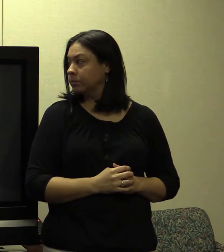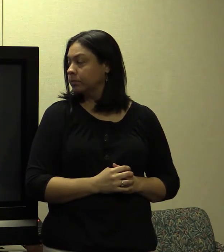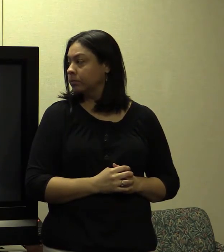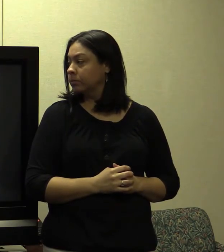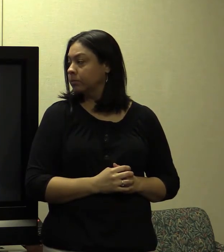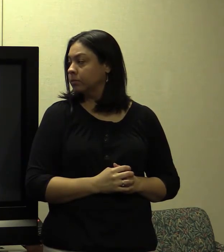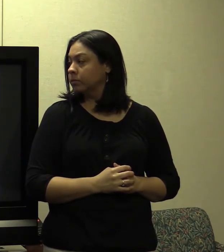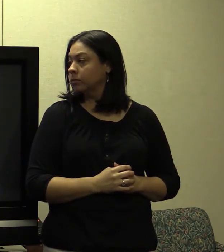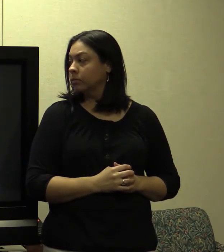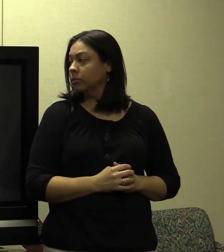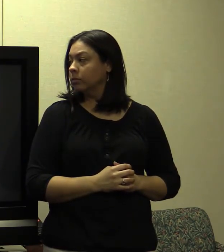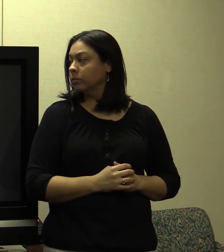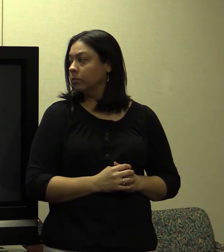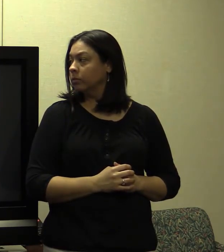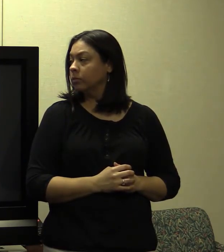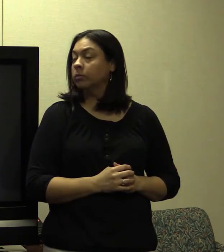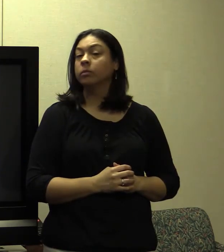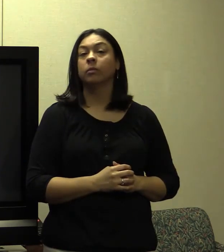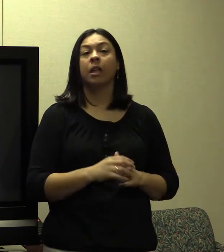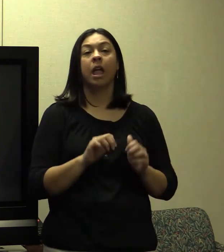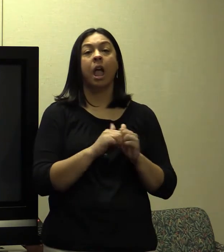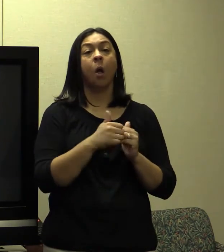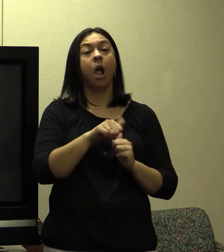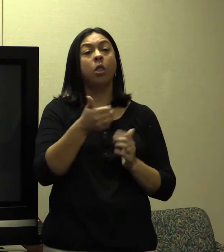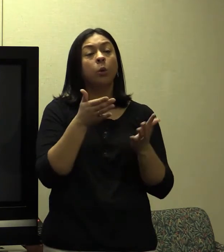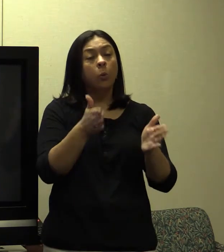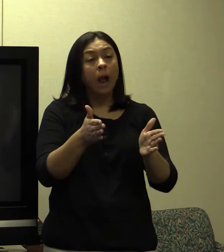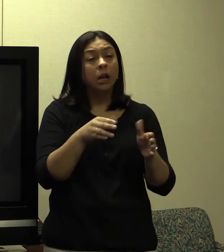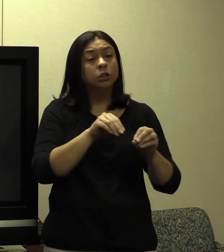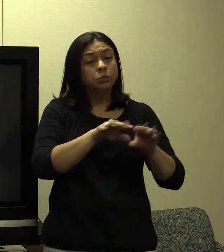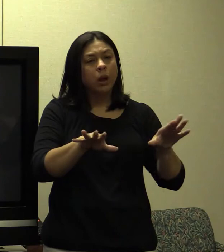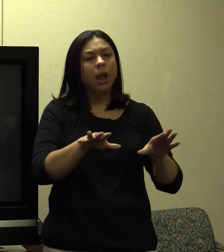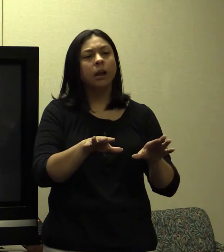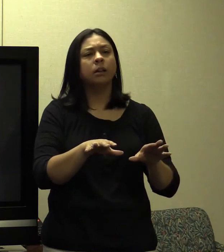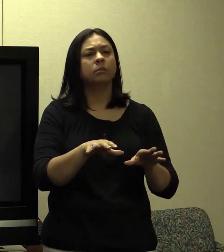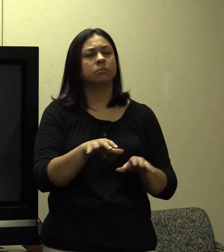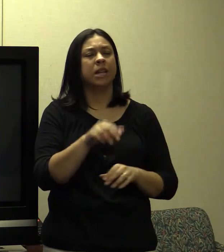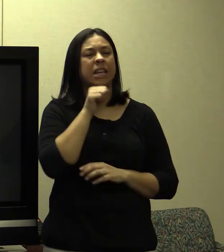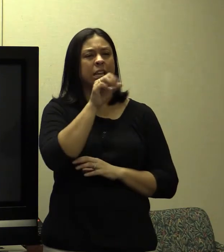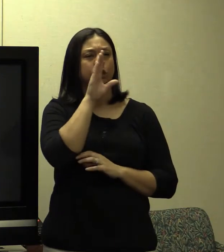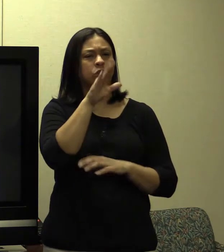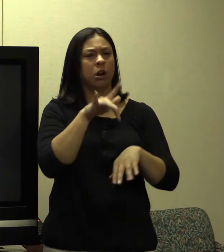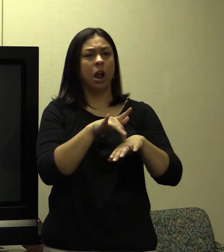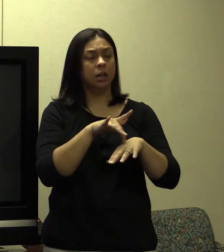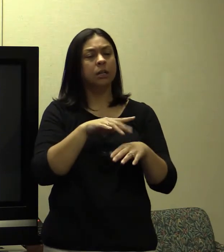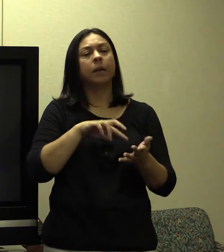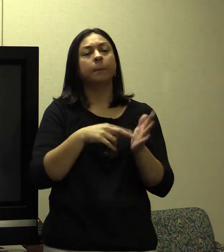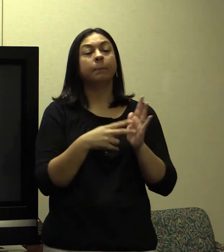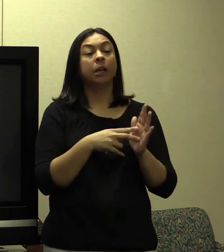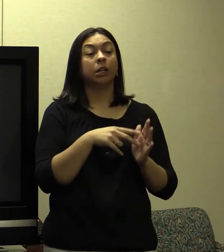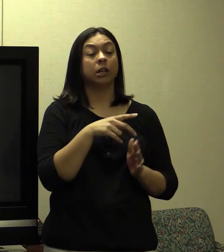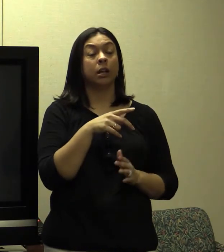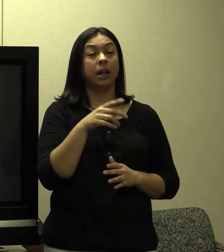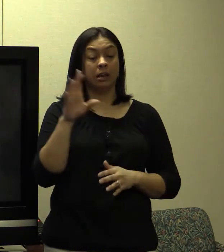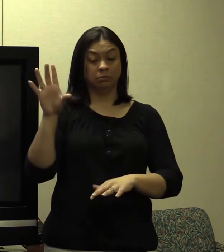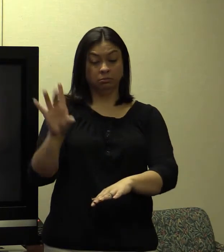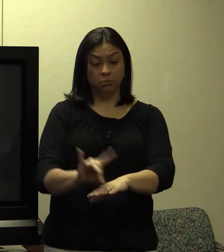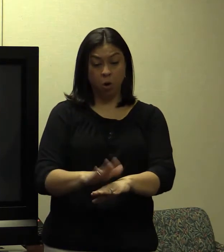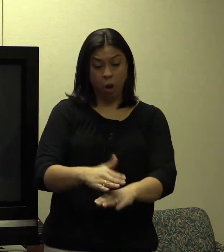So they're also spread by indirect contact, by touching objects that have touched the blood or another